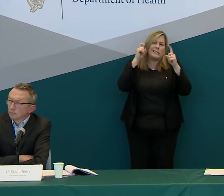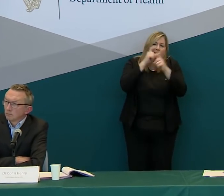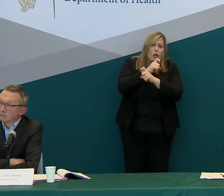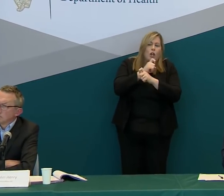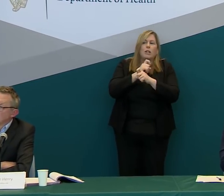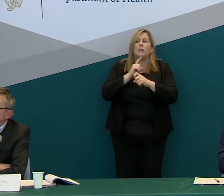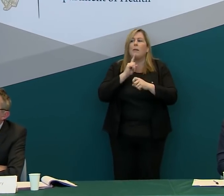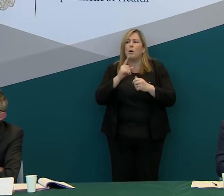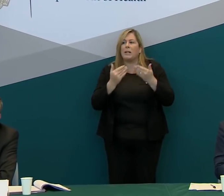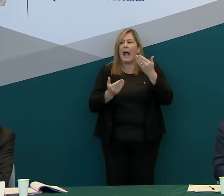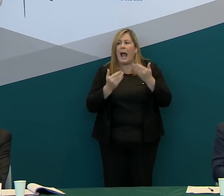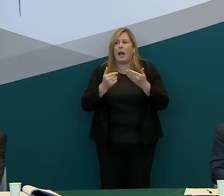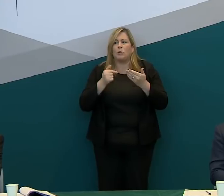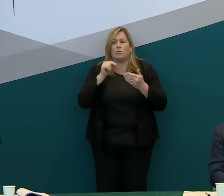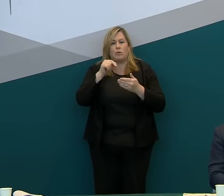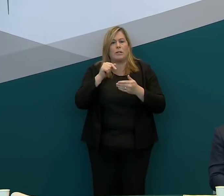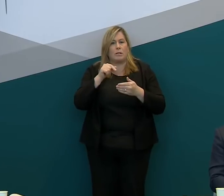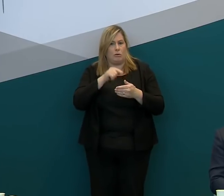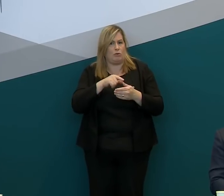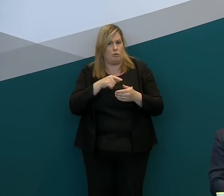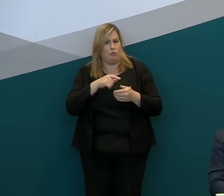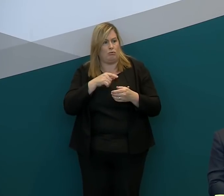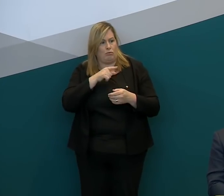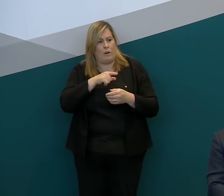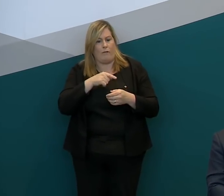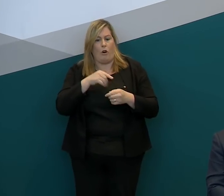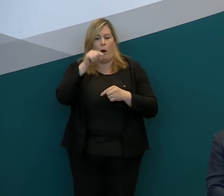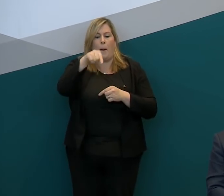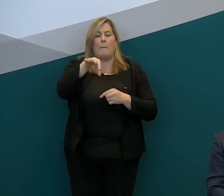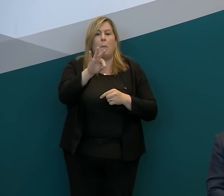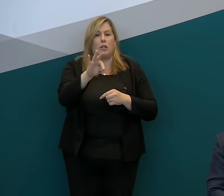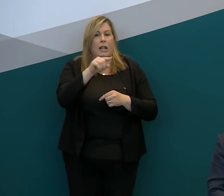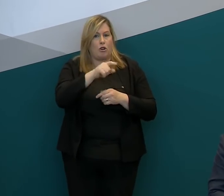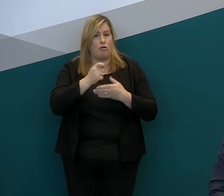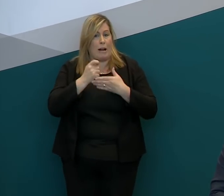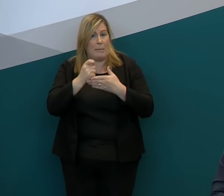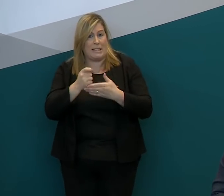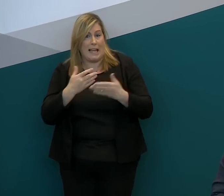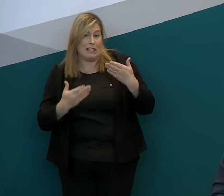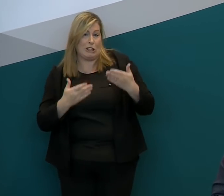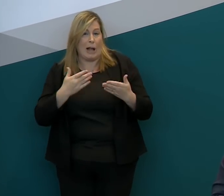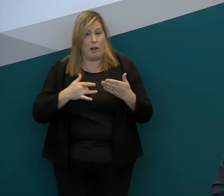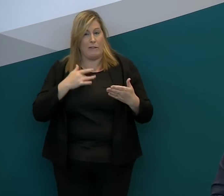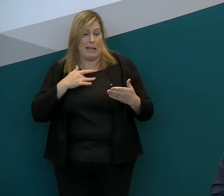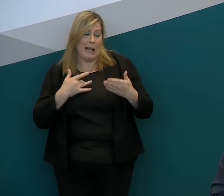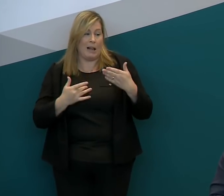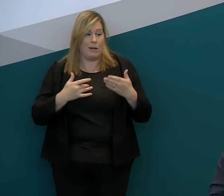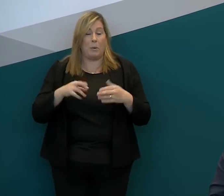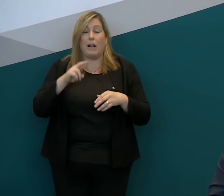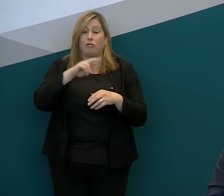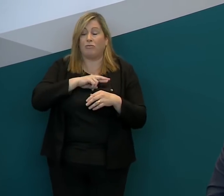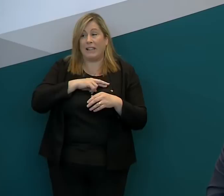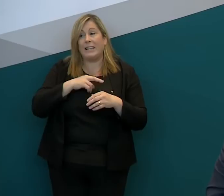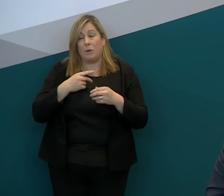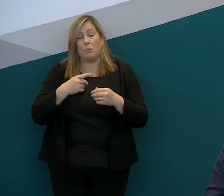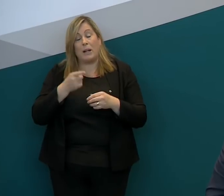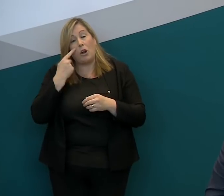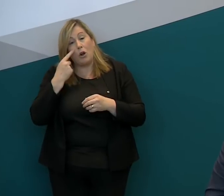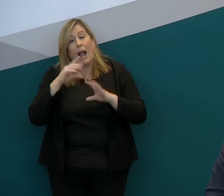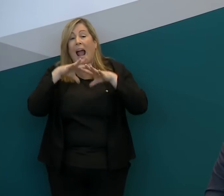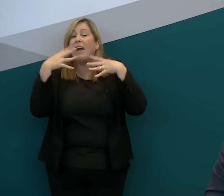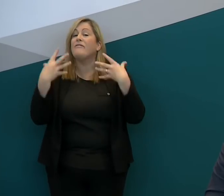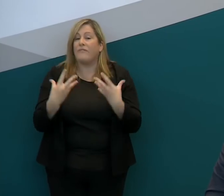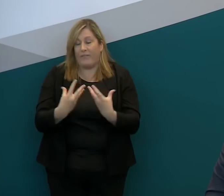inform, I suppose, any recommendation ahead of Monday? So we'll keep all these things under review. In other words, the path of the disease and the progress around